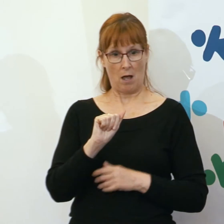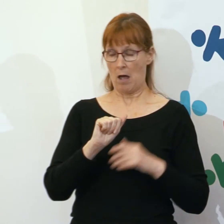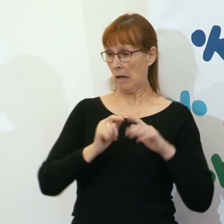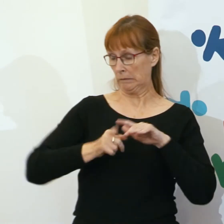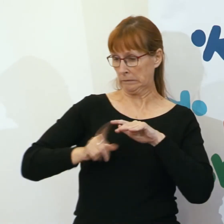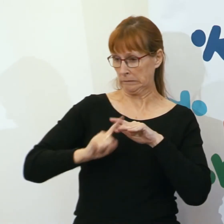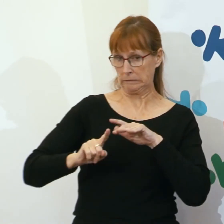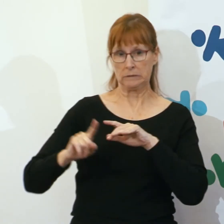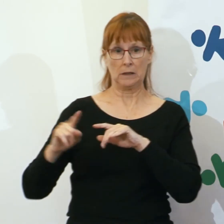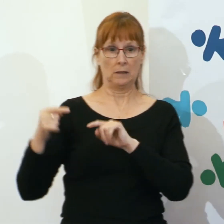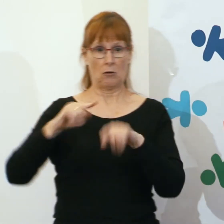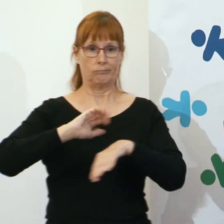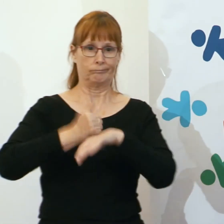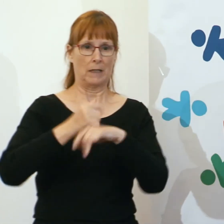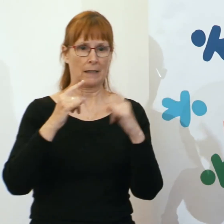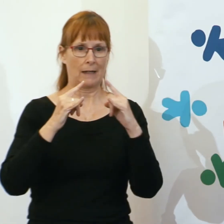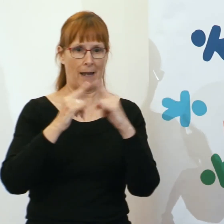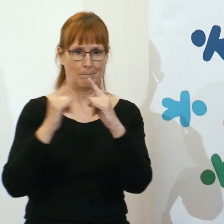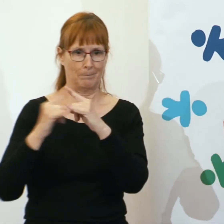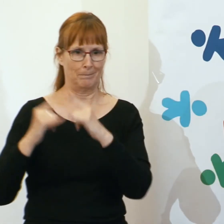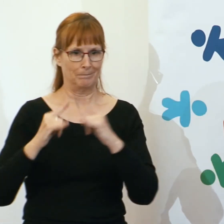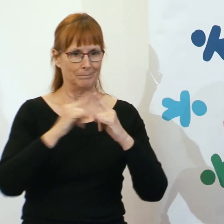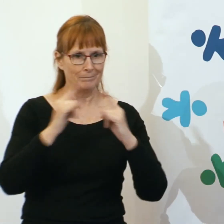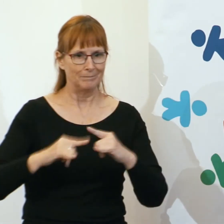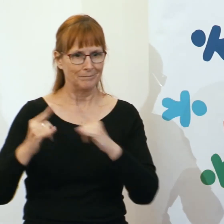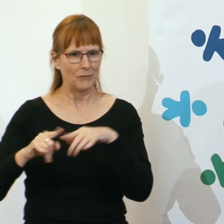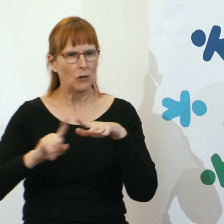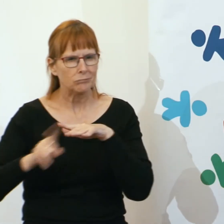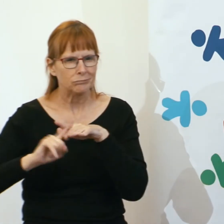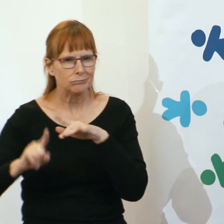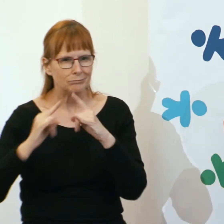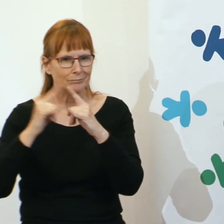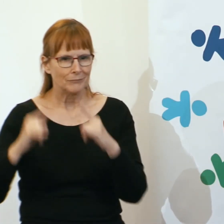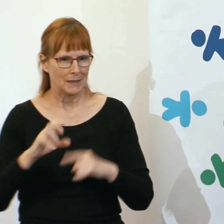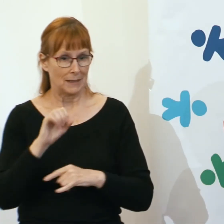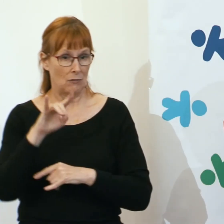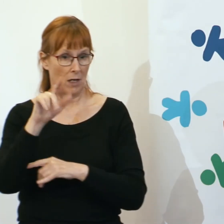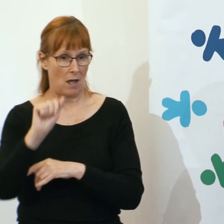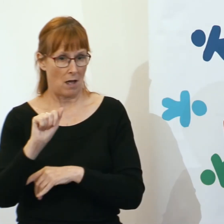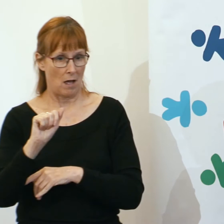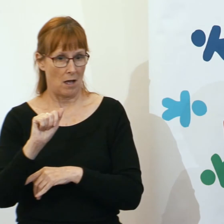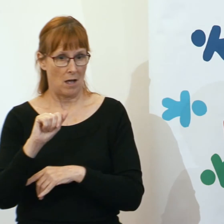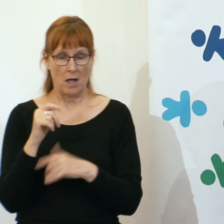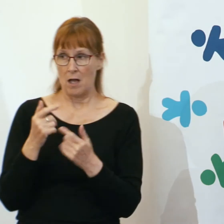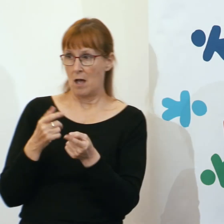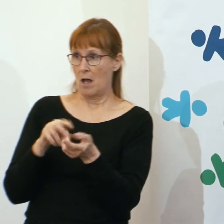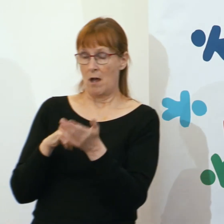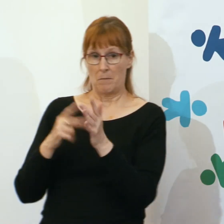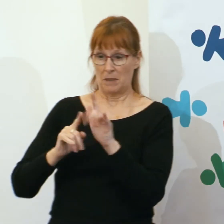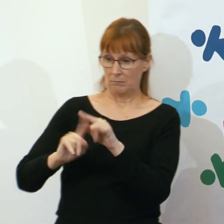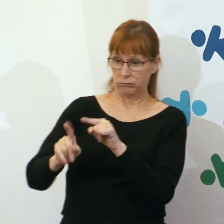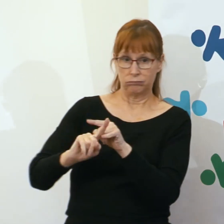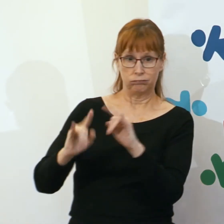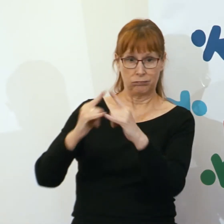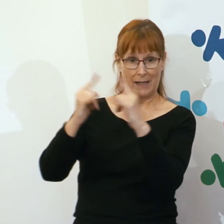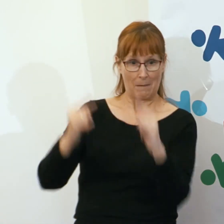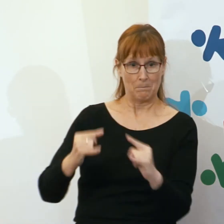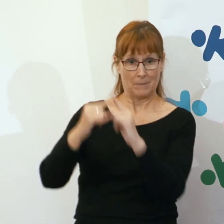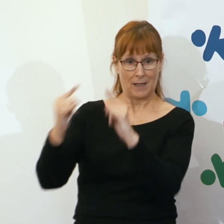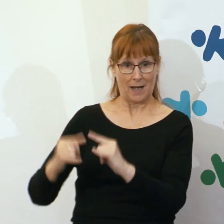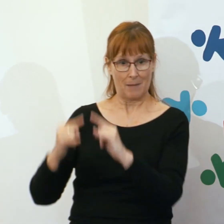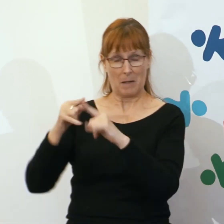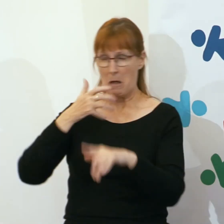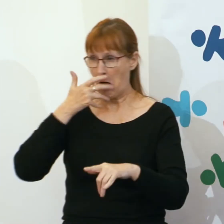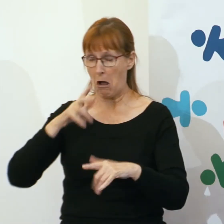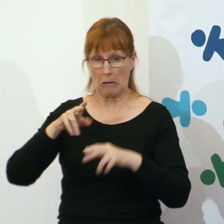live in a new culture, with the knowledge that they will perhaps never return home.